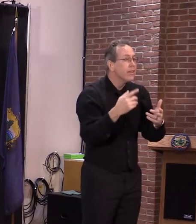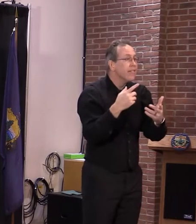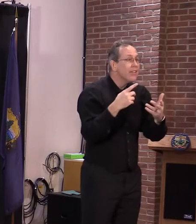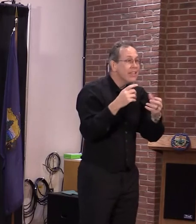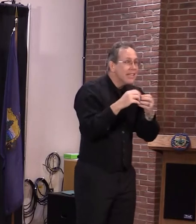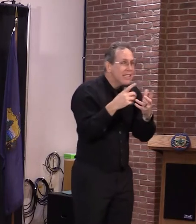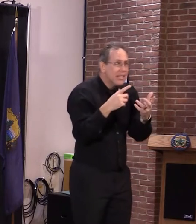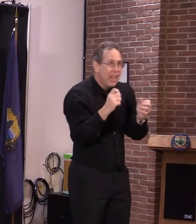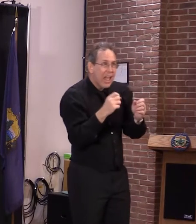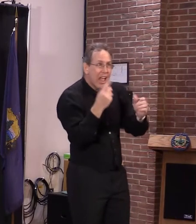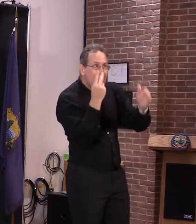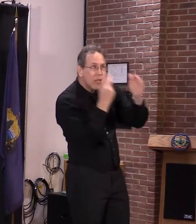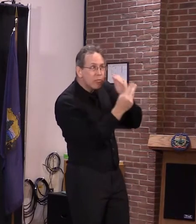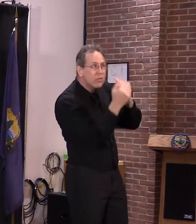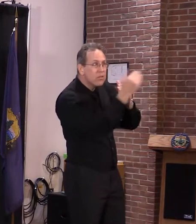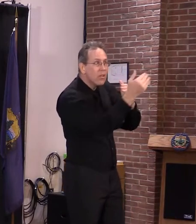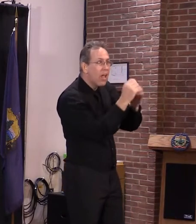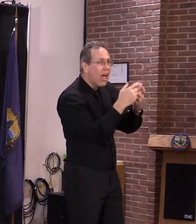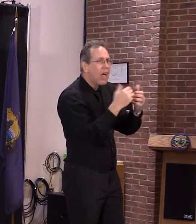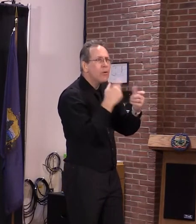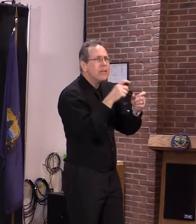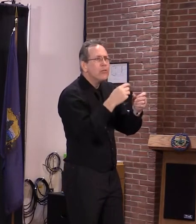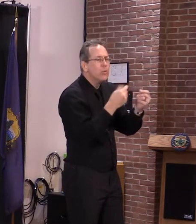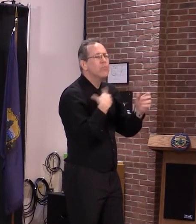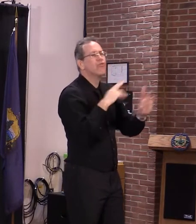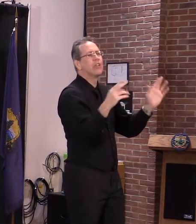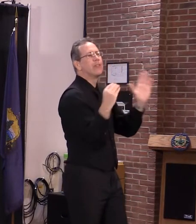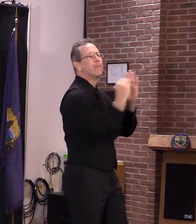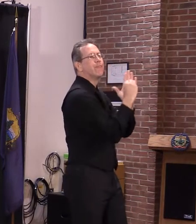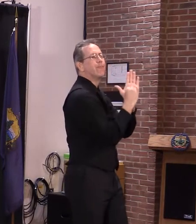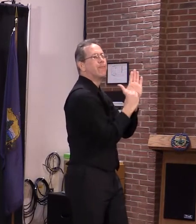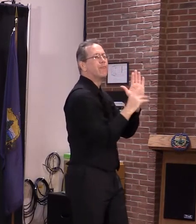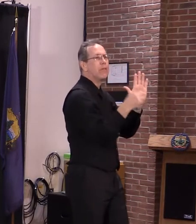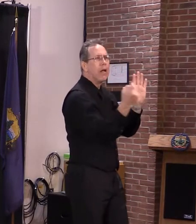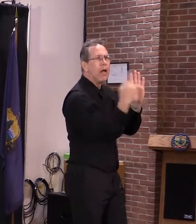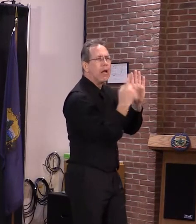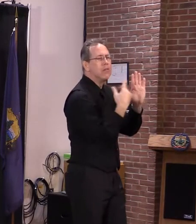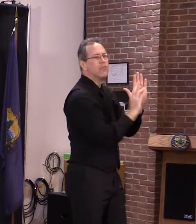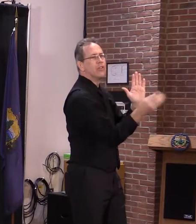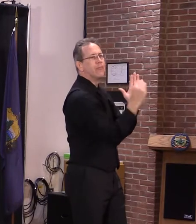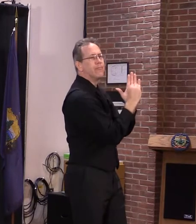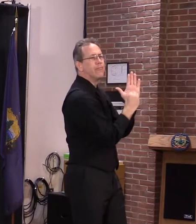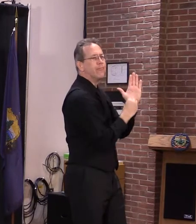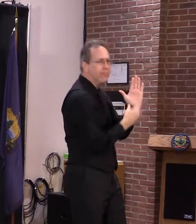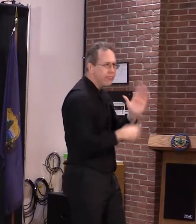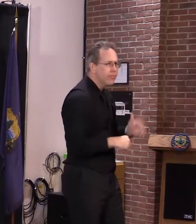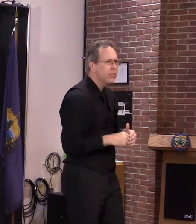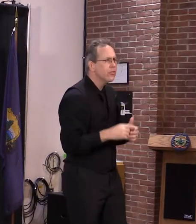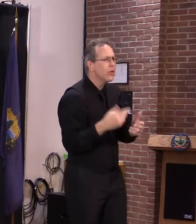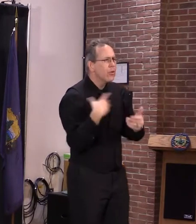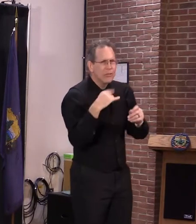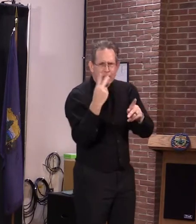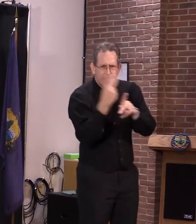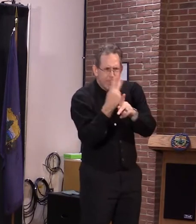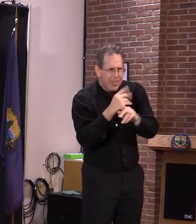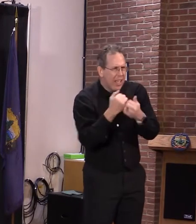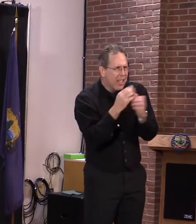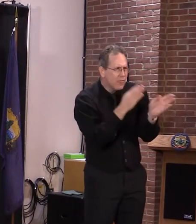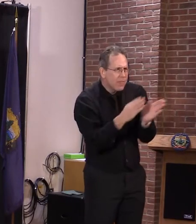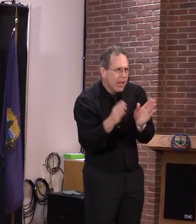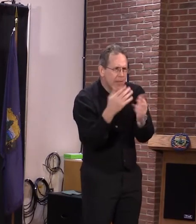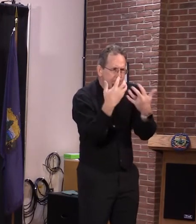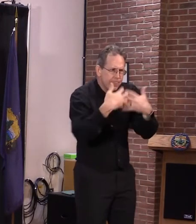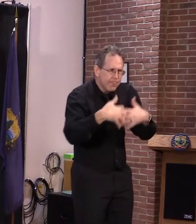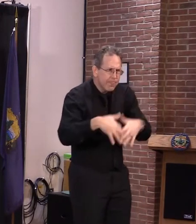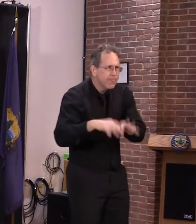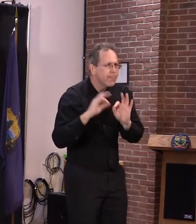supply. This will become easier to do so as we continue to iron out the practical aspects of implementing the program, and certainly